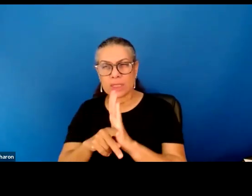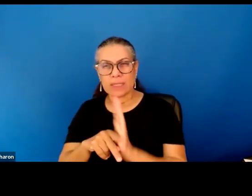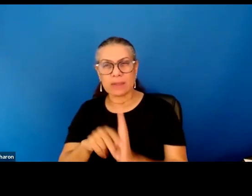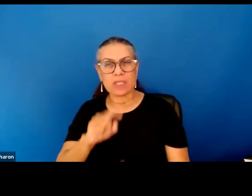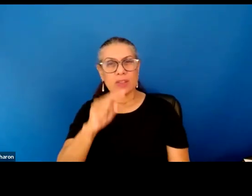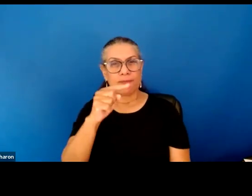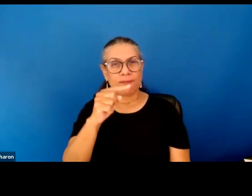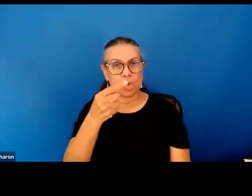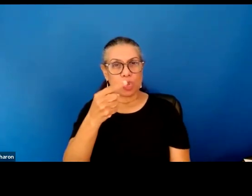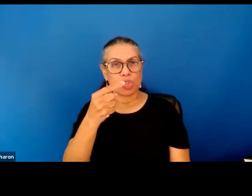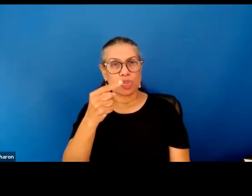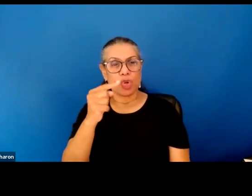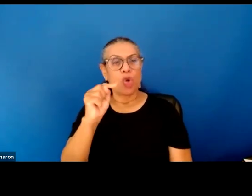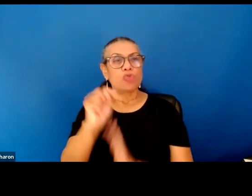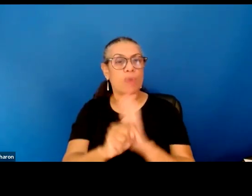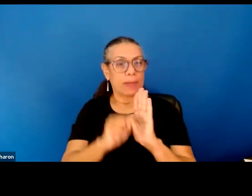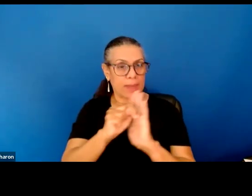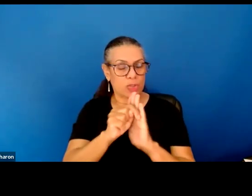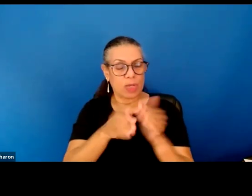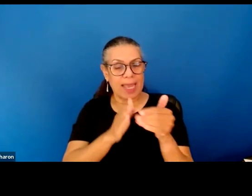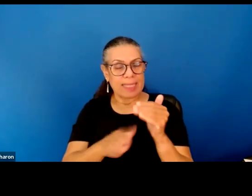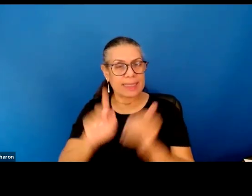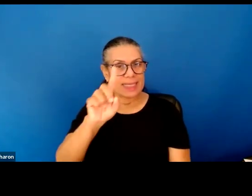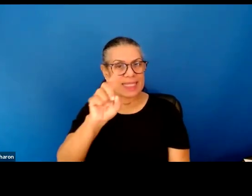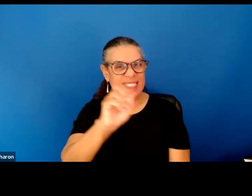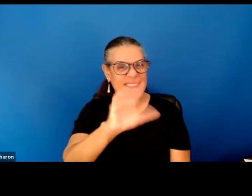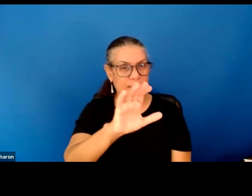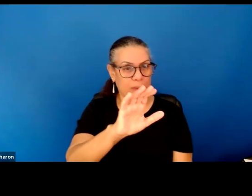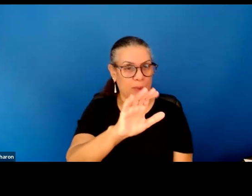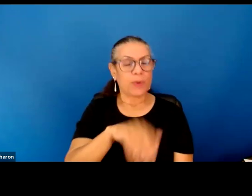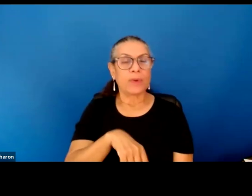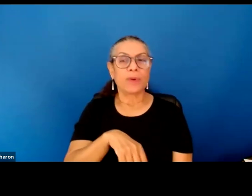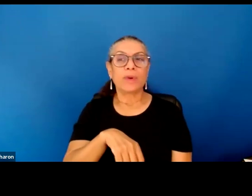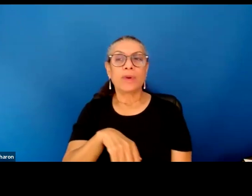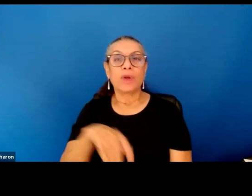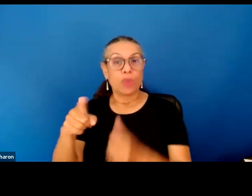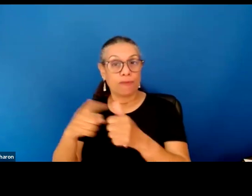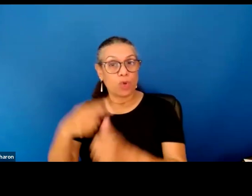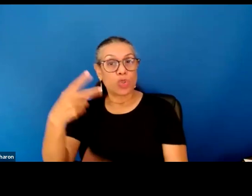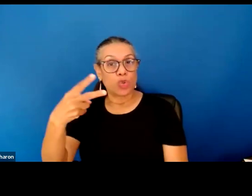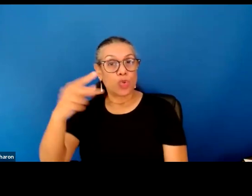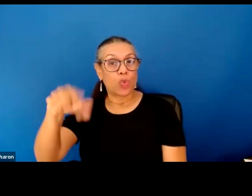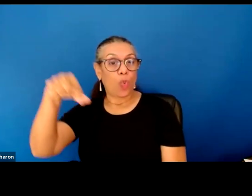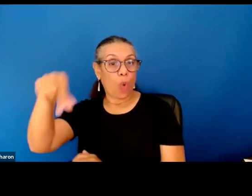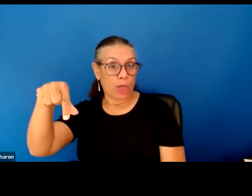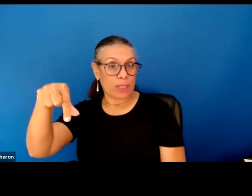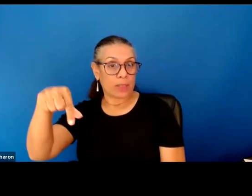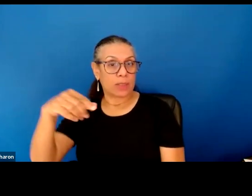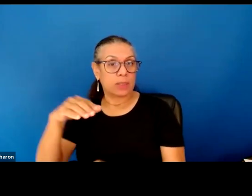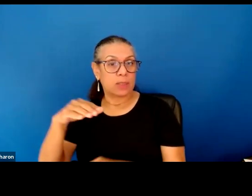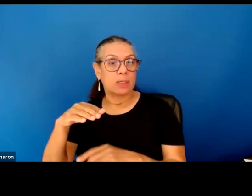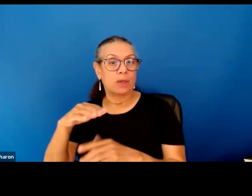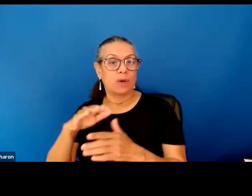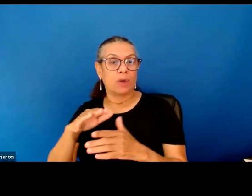first trimester, which typically ends in December, and the first 2 quarters for a school on quarters,